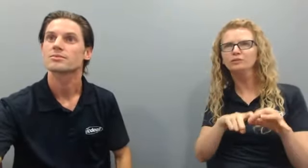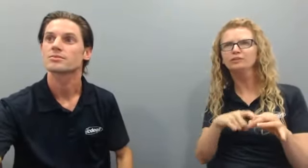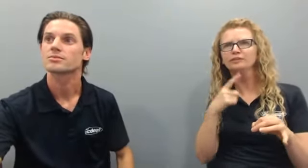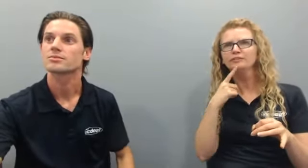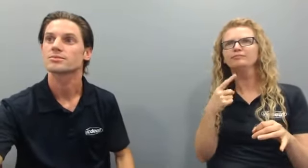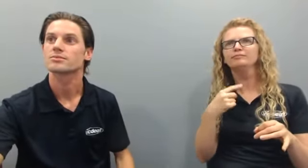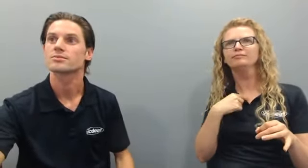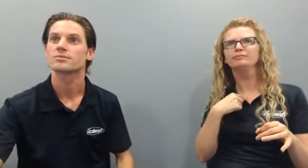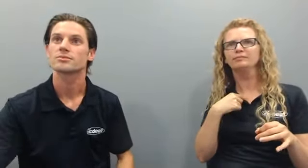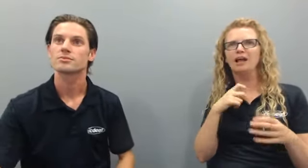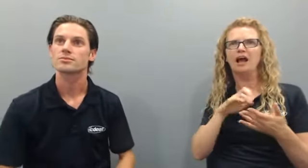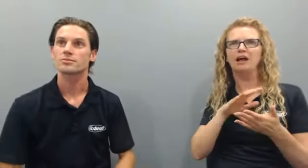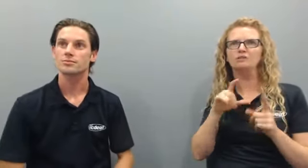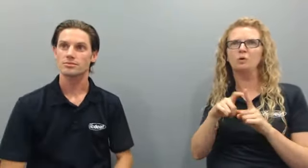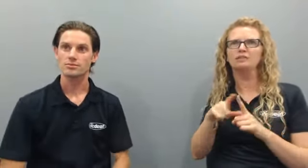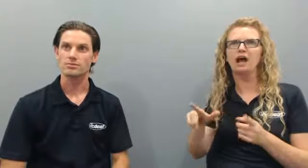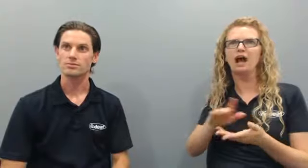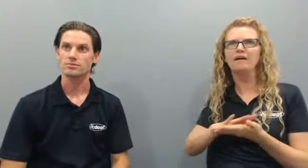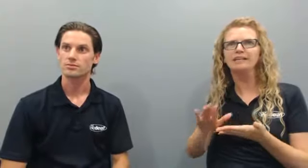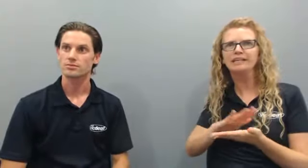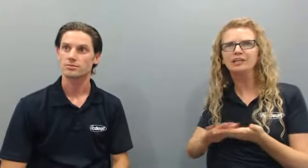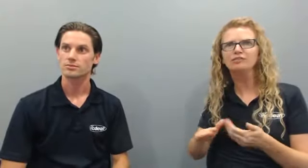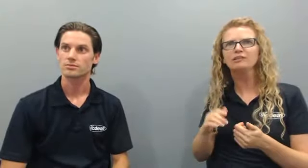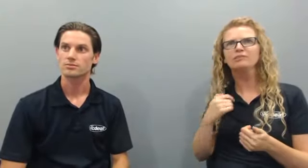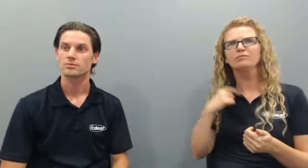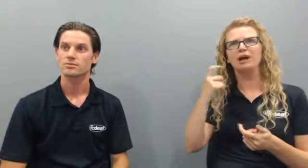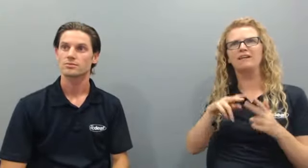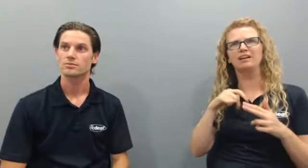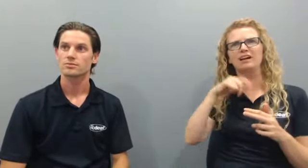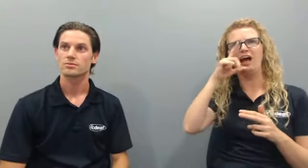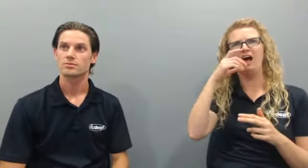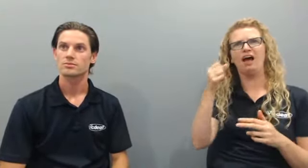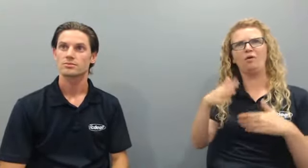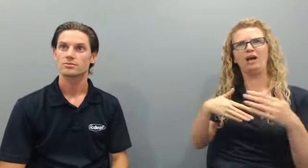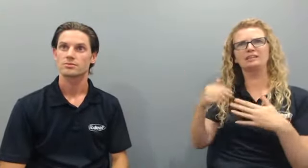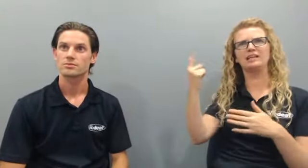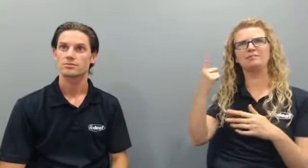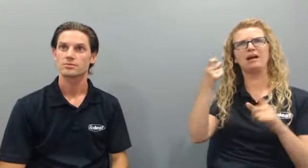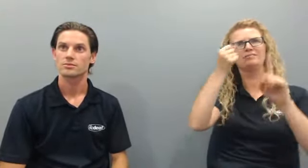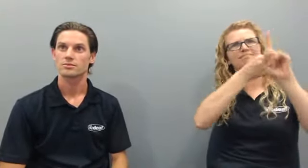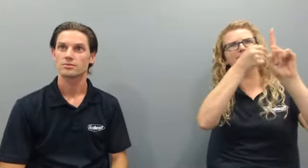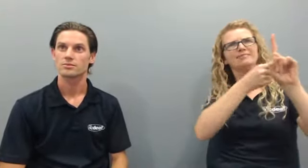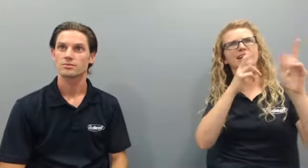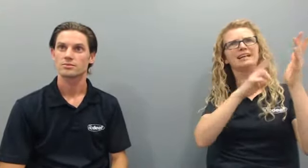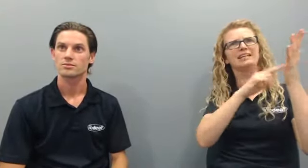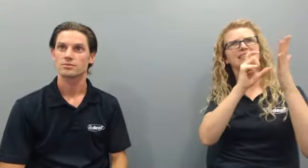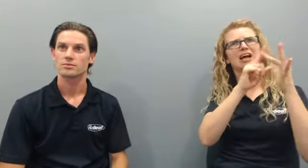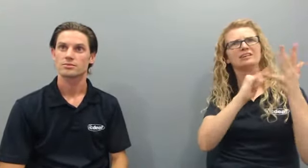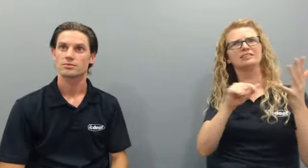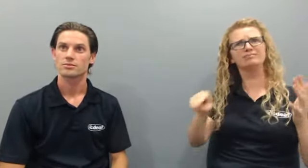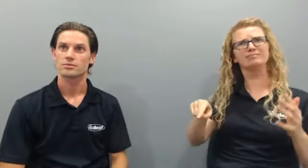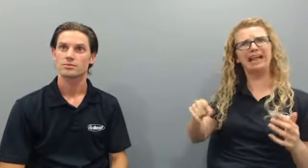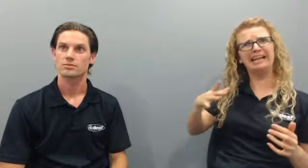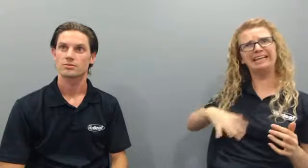There's another question here that says, my daughter is hard of hearing. I'm wondering if I can organise someone to advocate to the NDIS